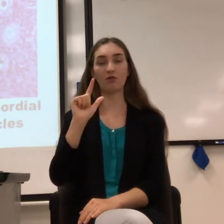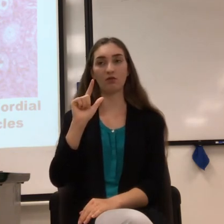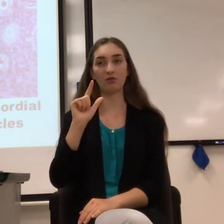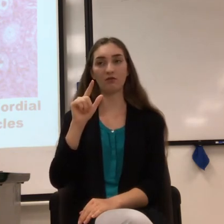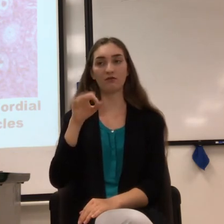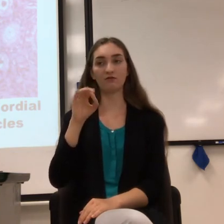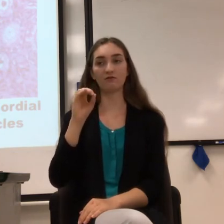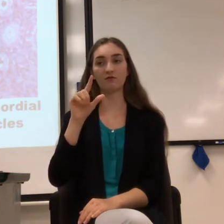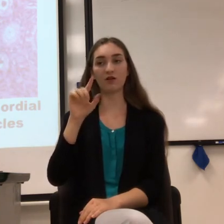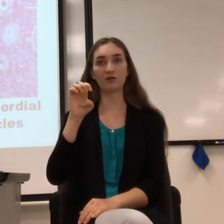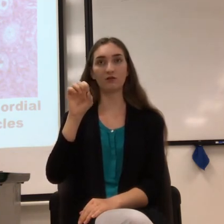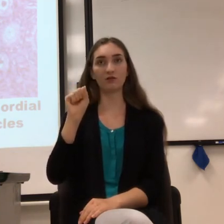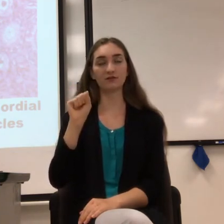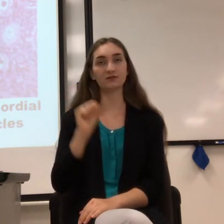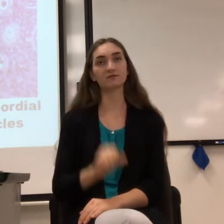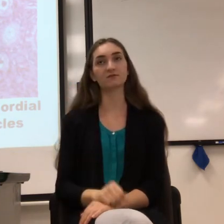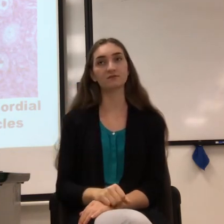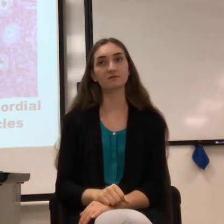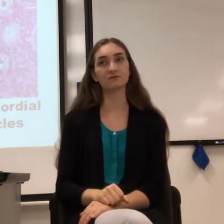And